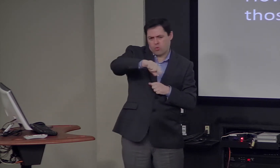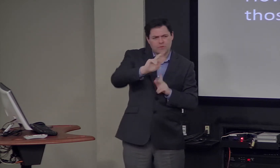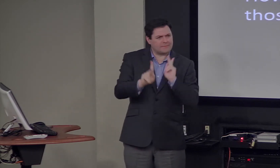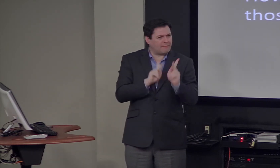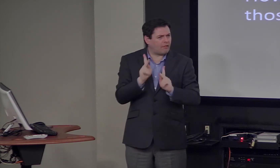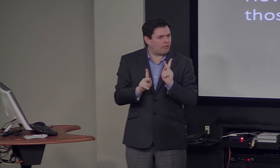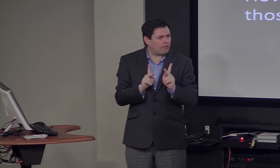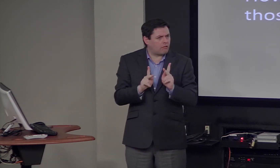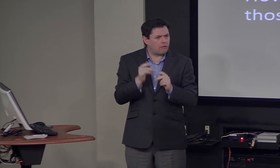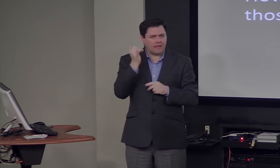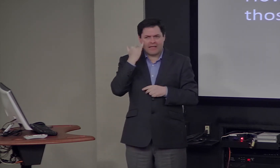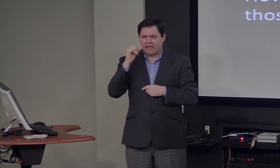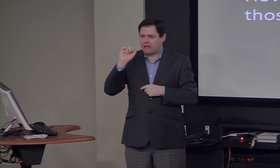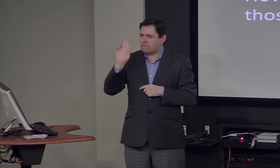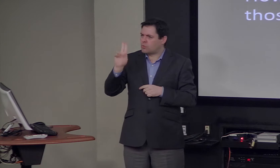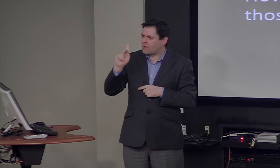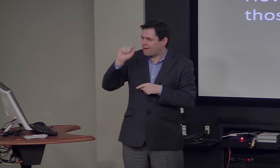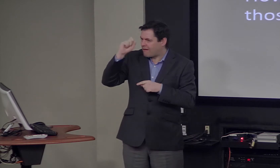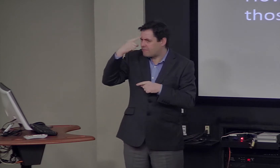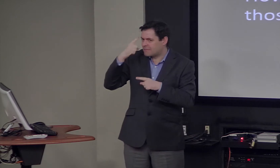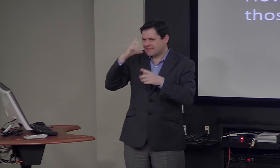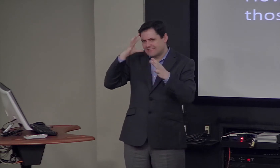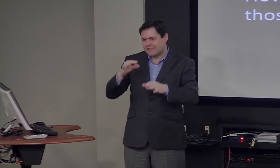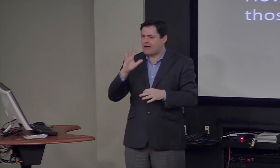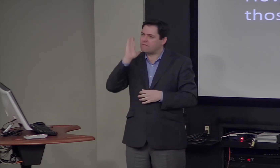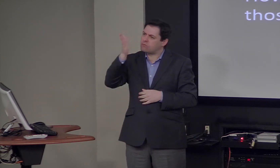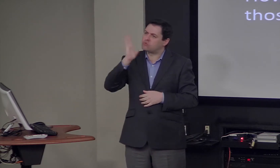were realized as a result of the training.